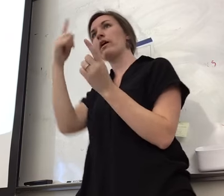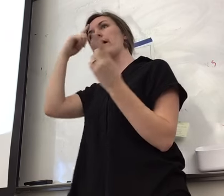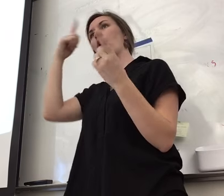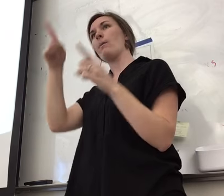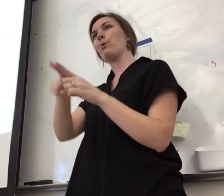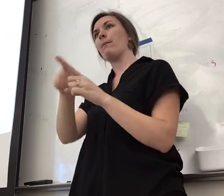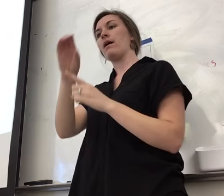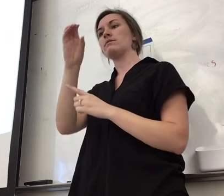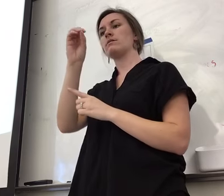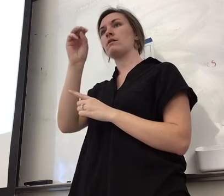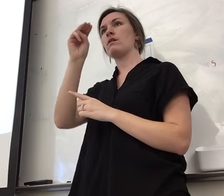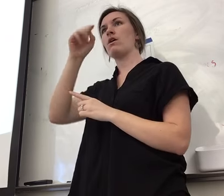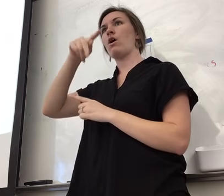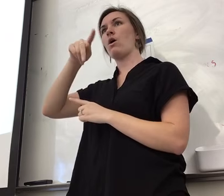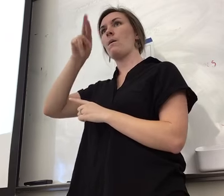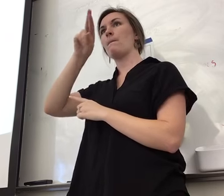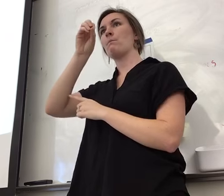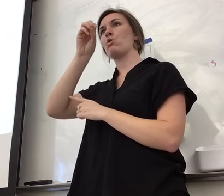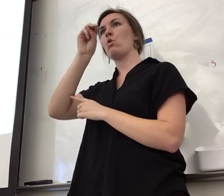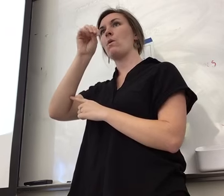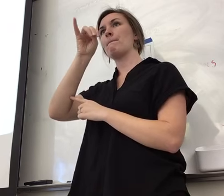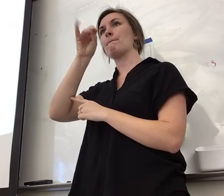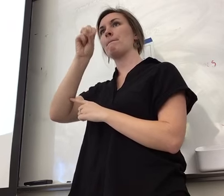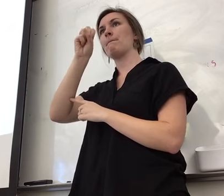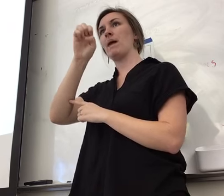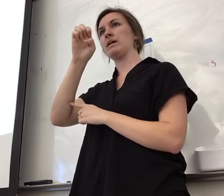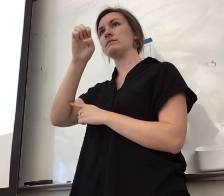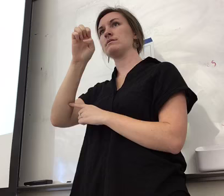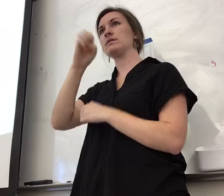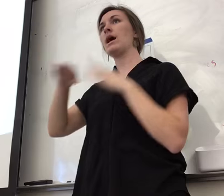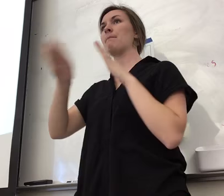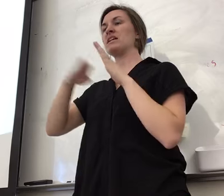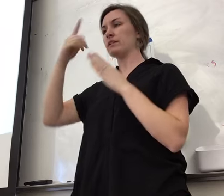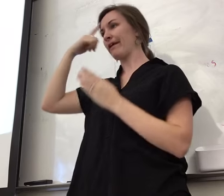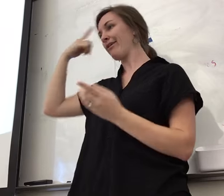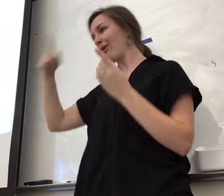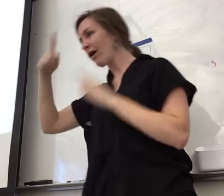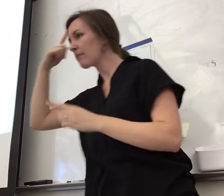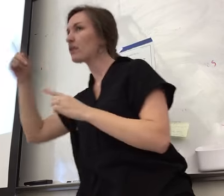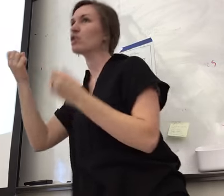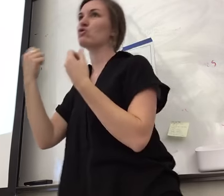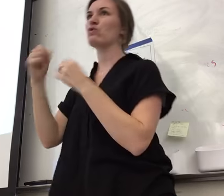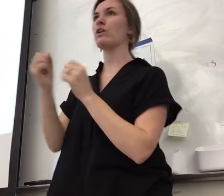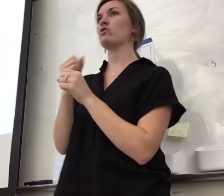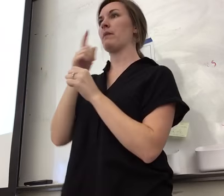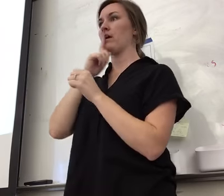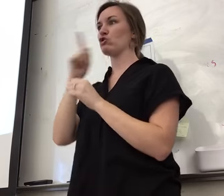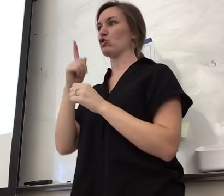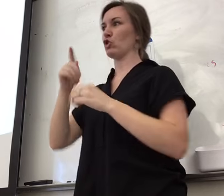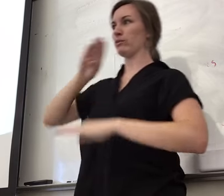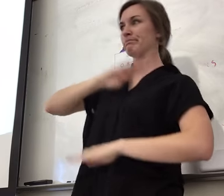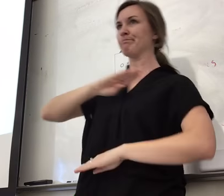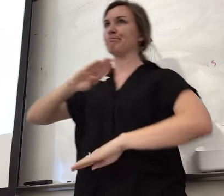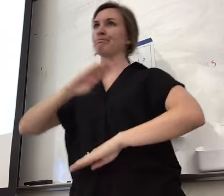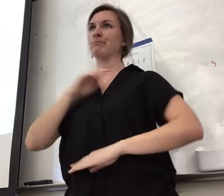Because basically they're compromising to make sure they get both sides. Okay? So we are going to take